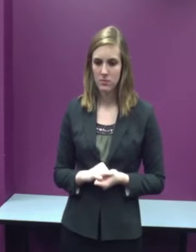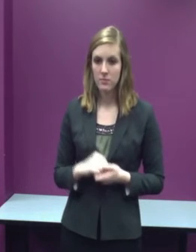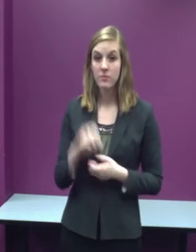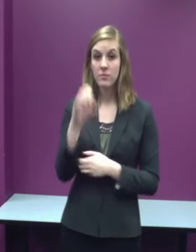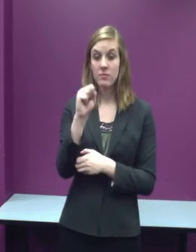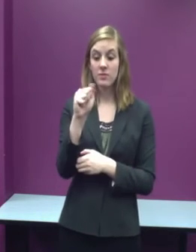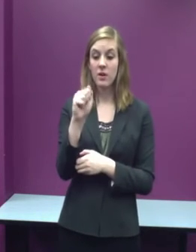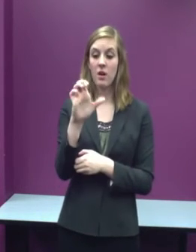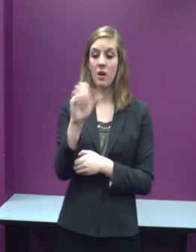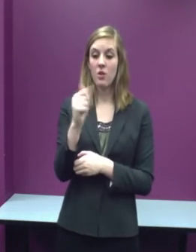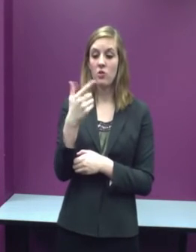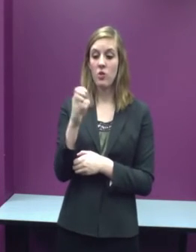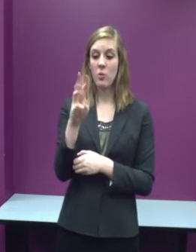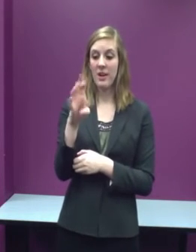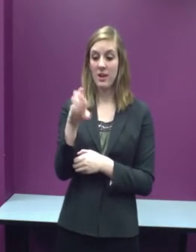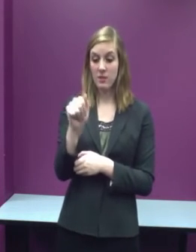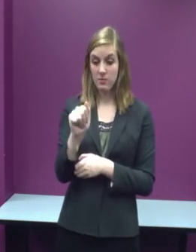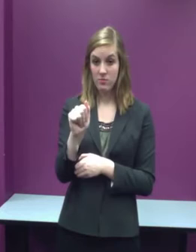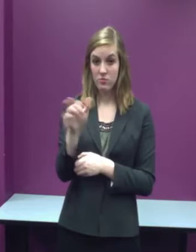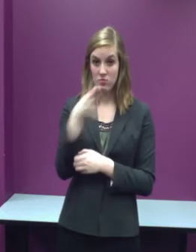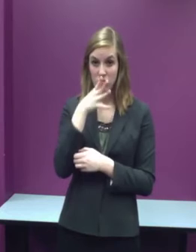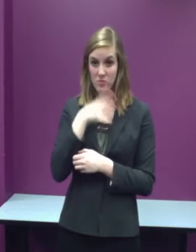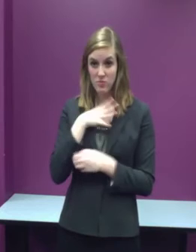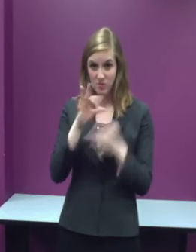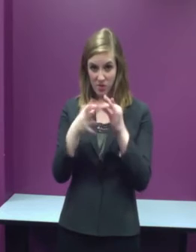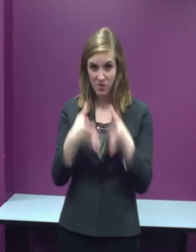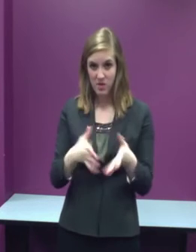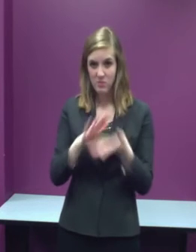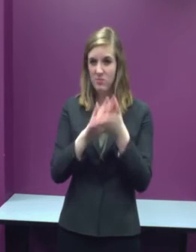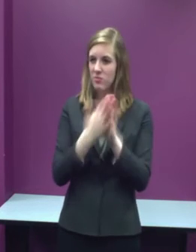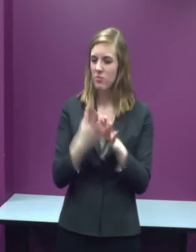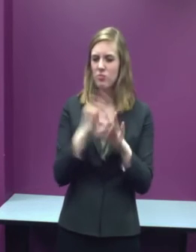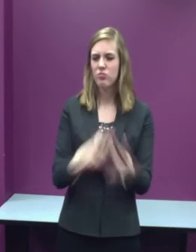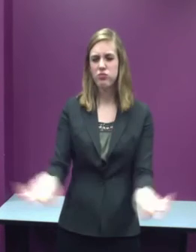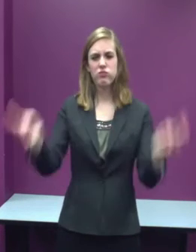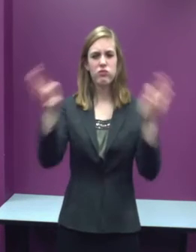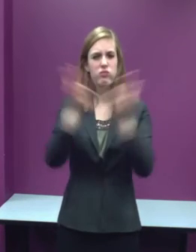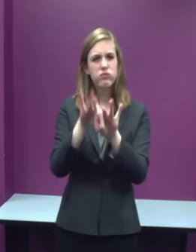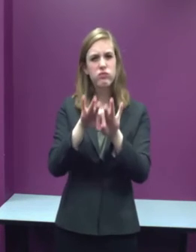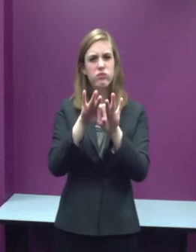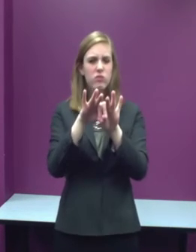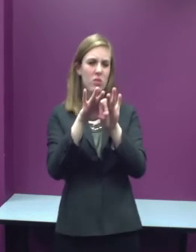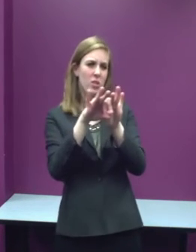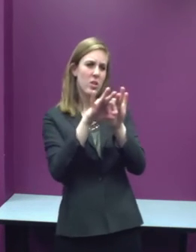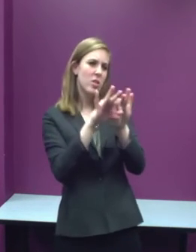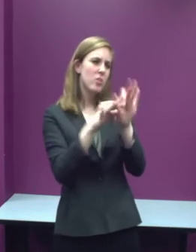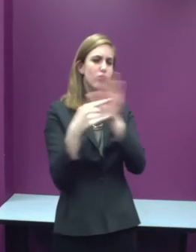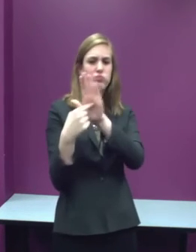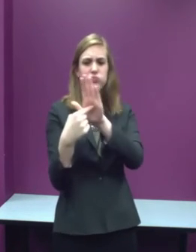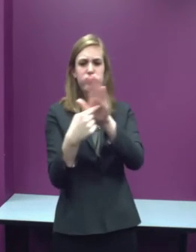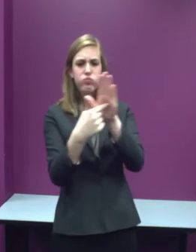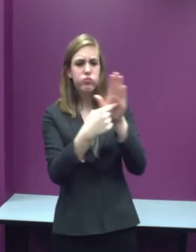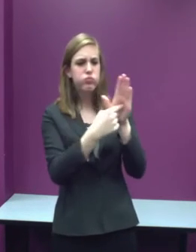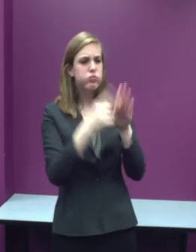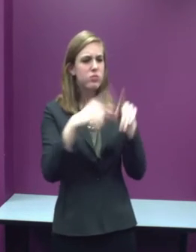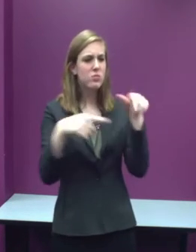She showed them edible plants and roots, white apples, wild artichokes, and licorice. When a